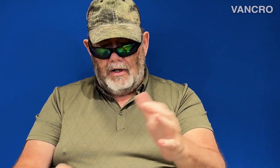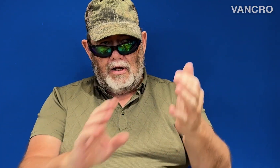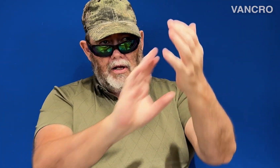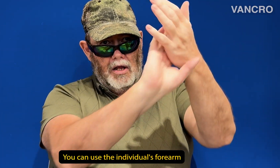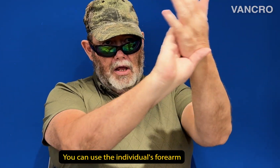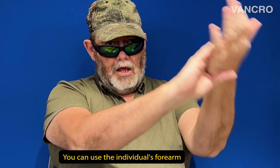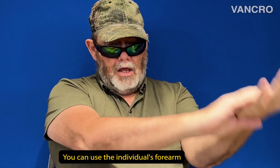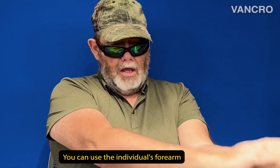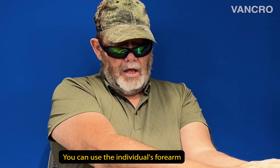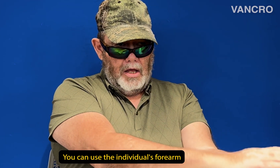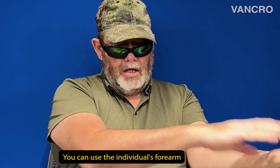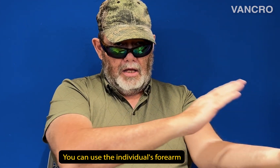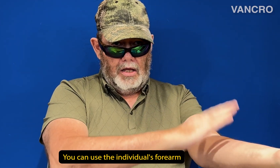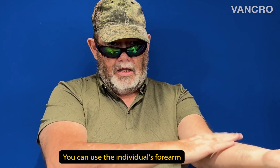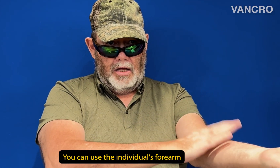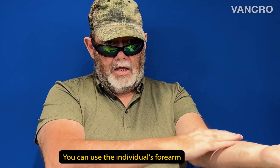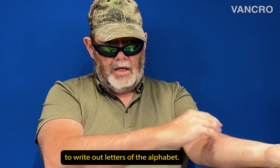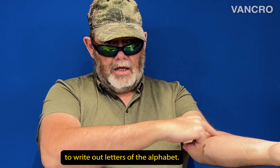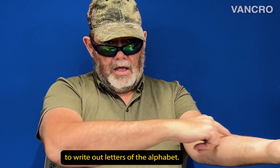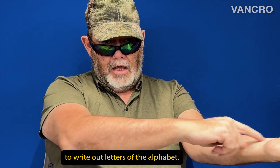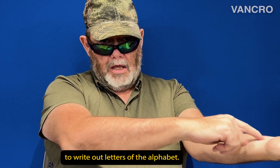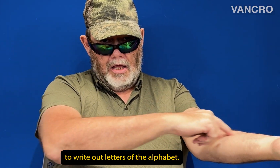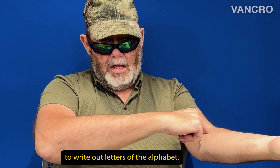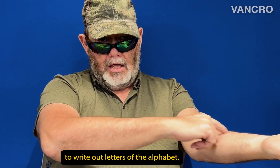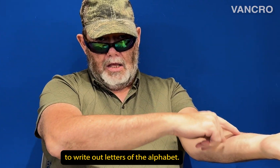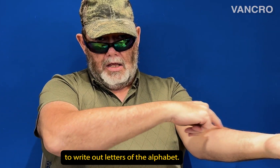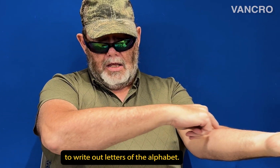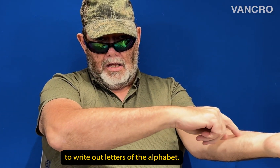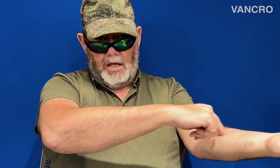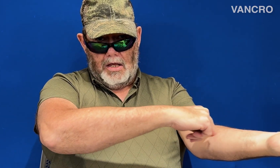You can use the individual's forearm to write out letters of the alphabet.